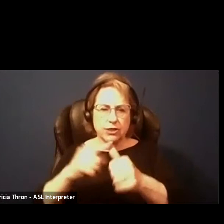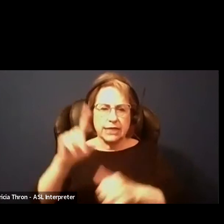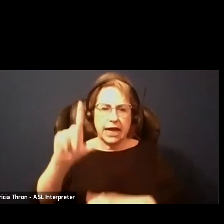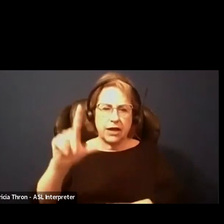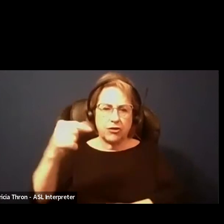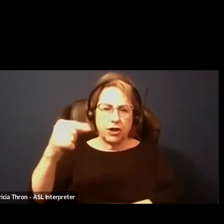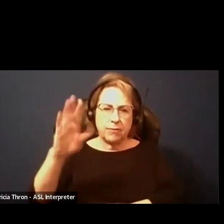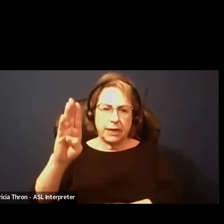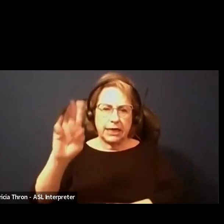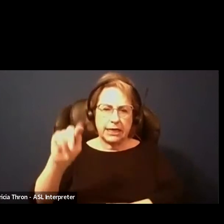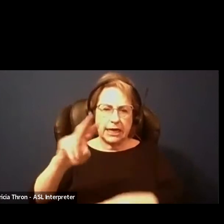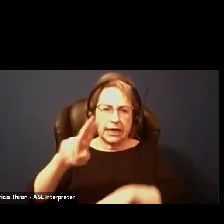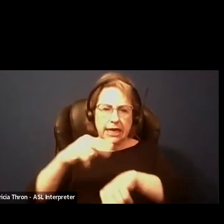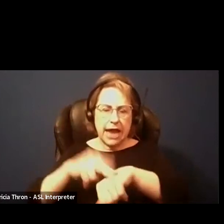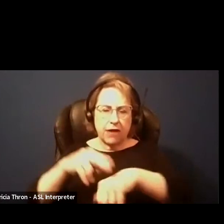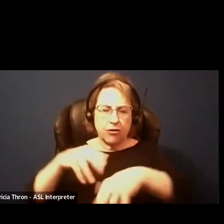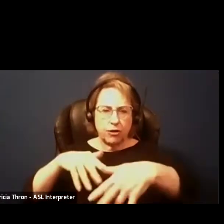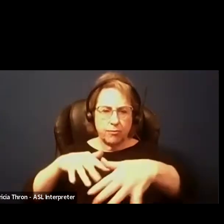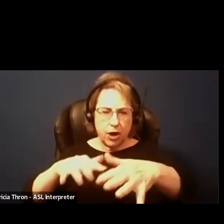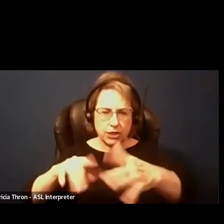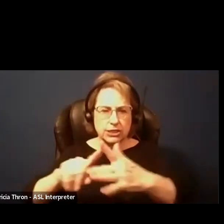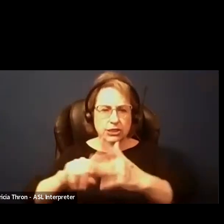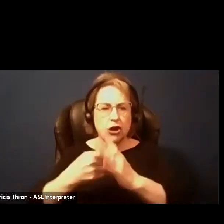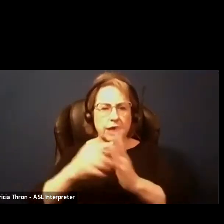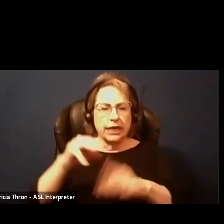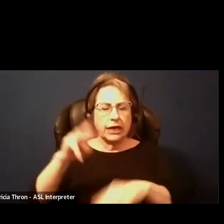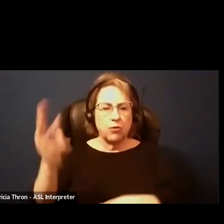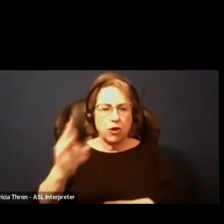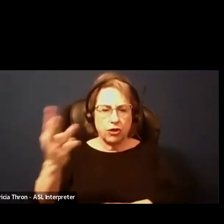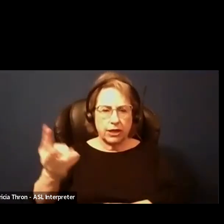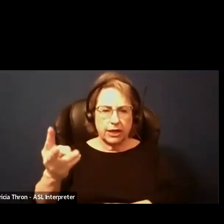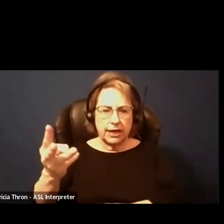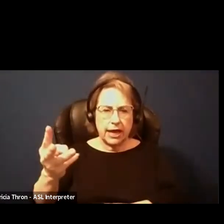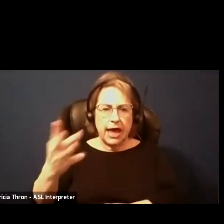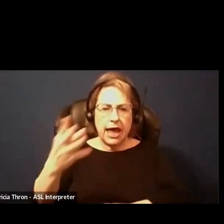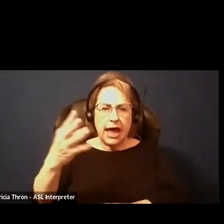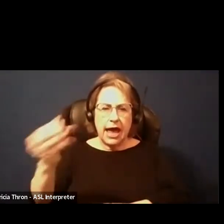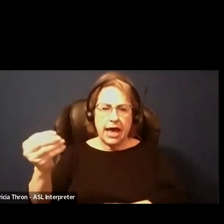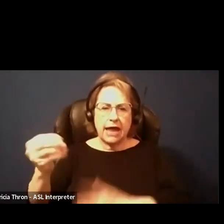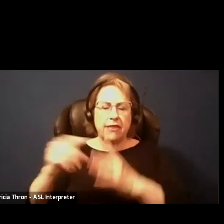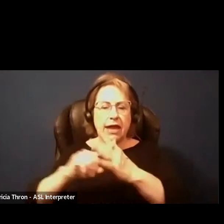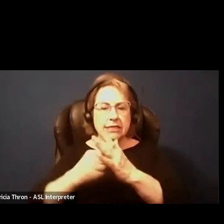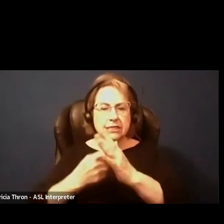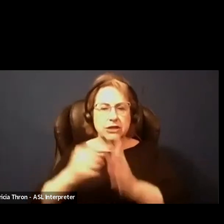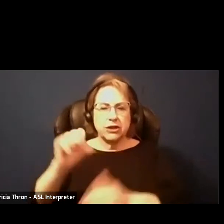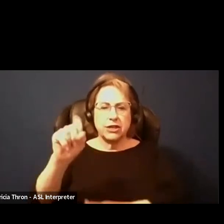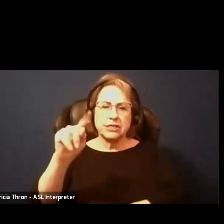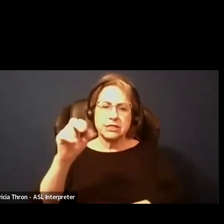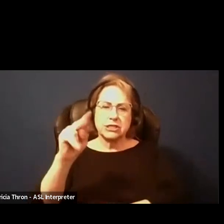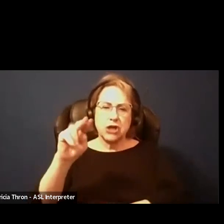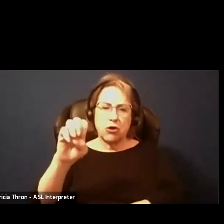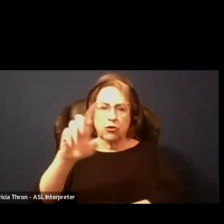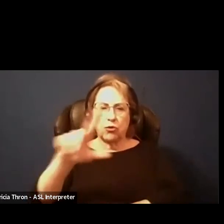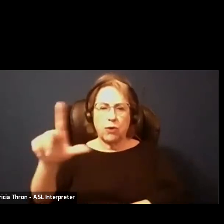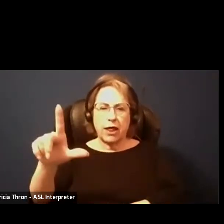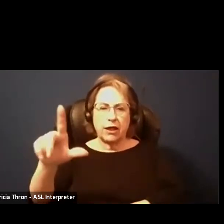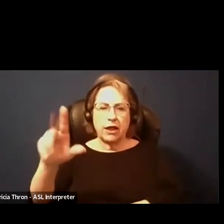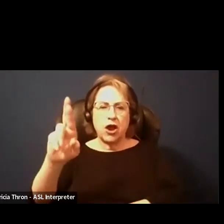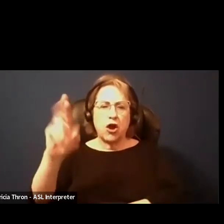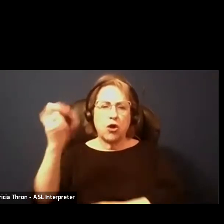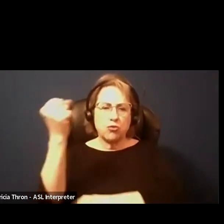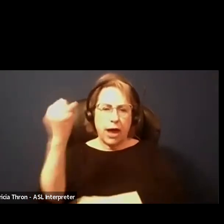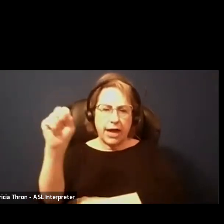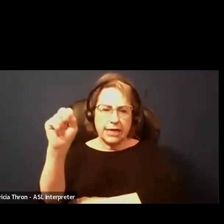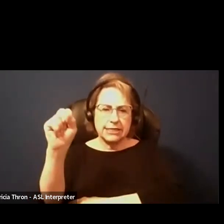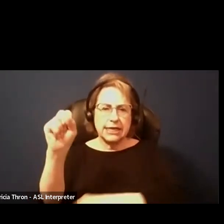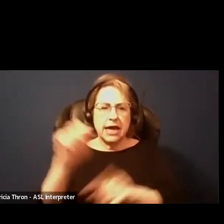Washington occurred, marking the 10th anniversary of the Stonewall riots, and also in October 1988,